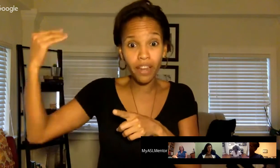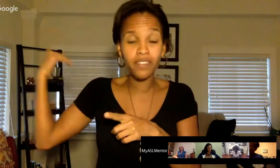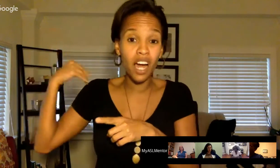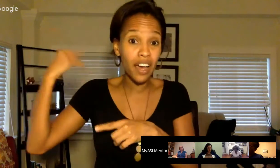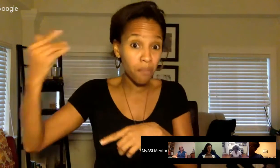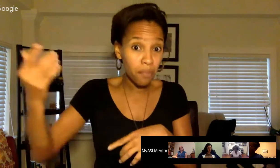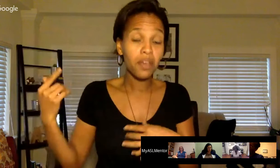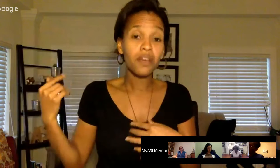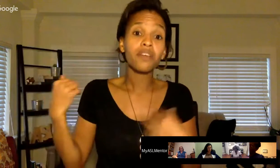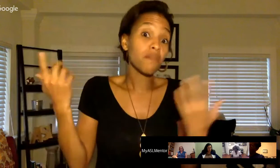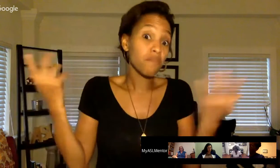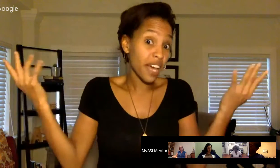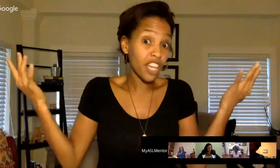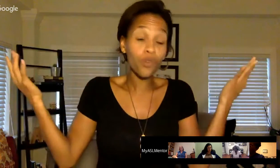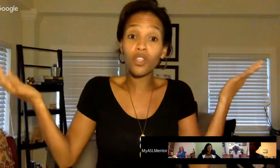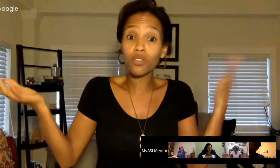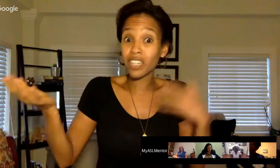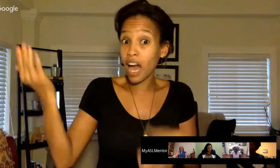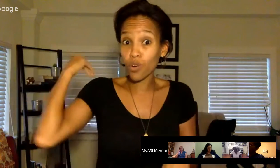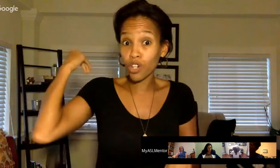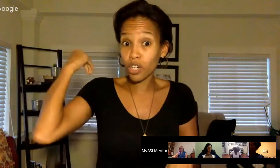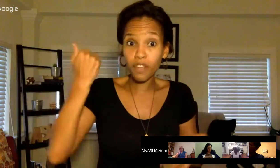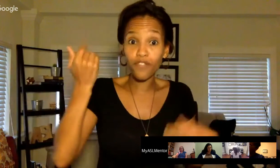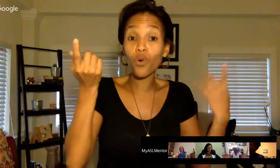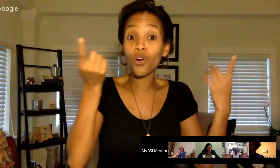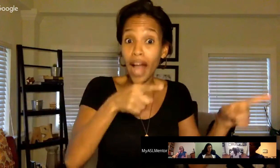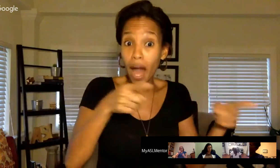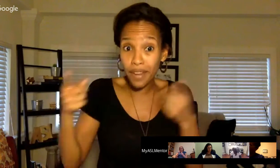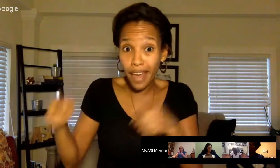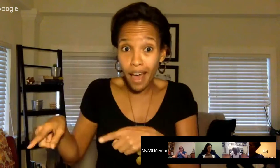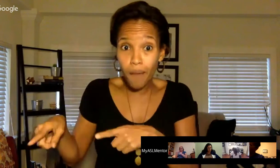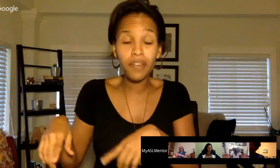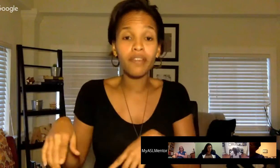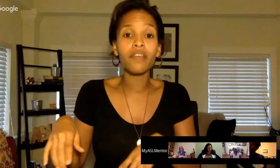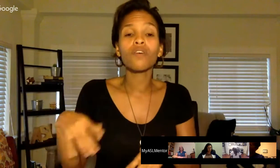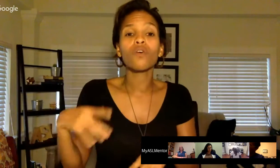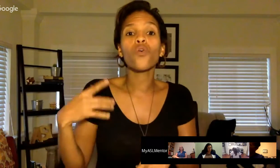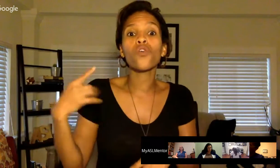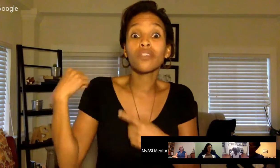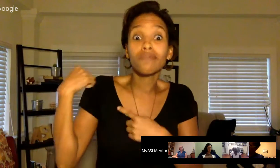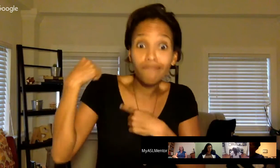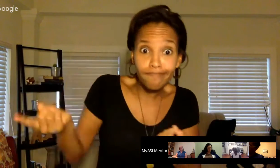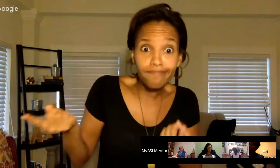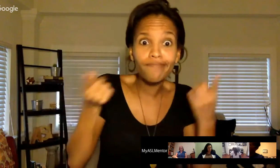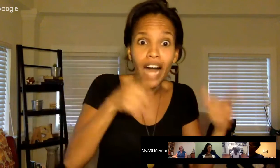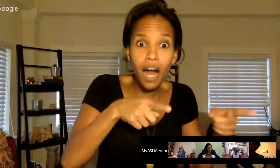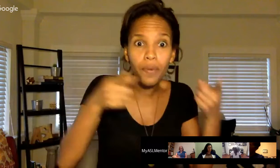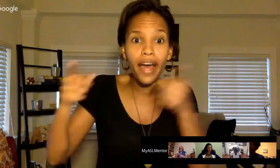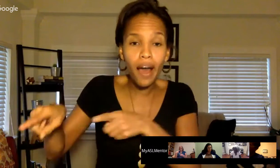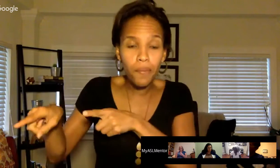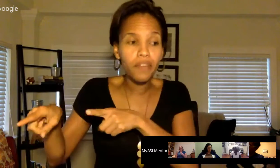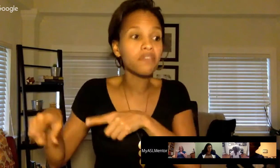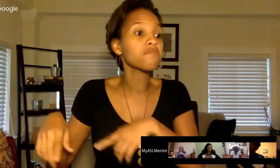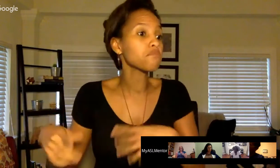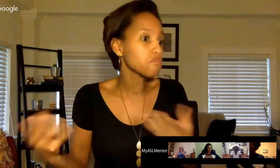over a span of time. Either one of those could work. Before happened, or